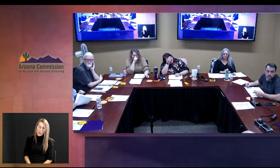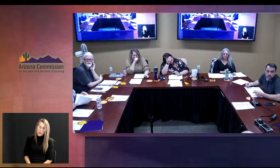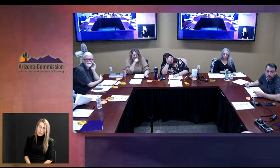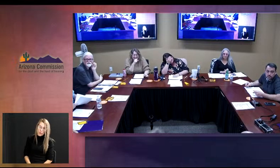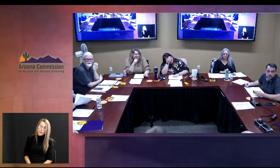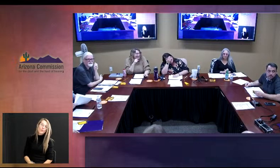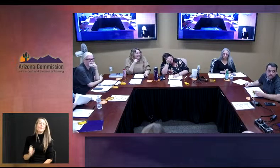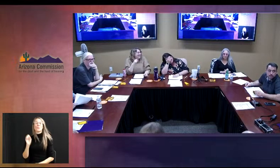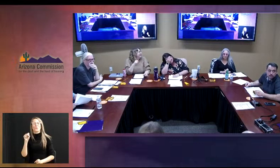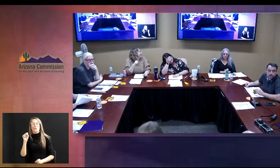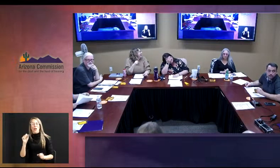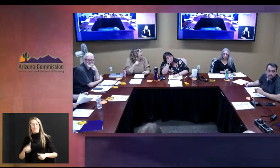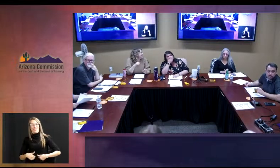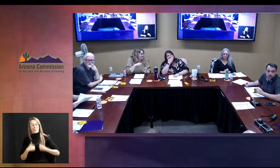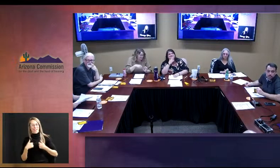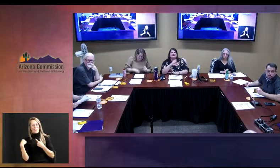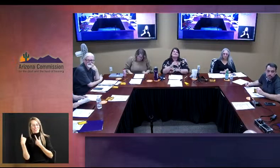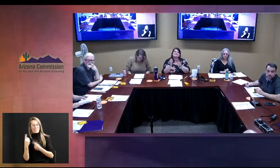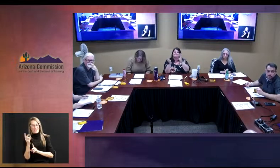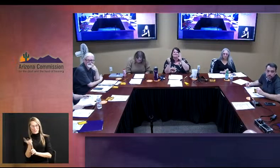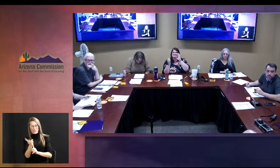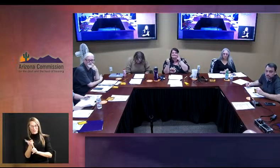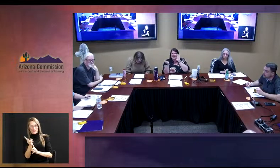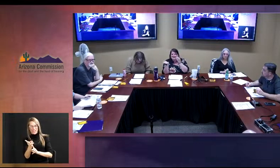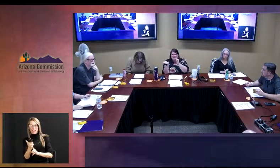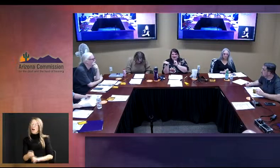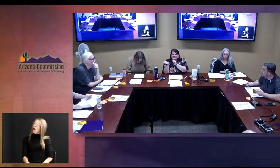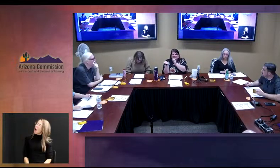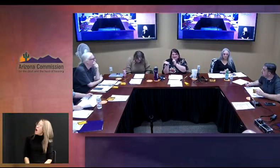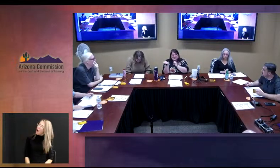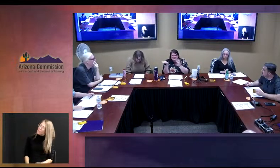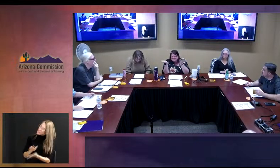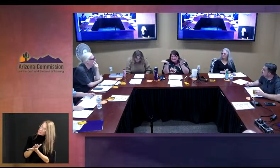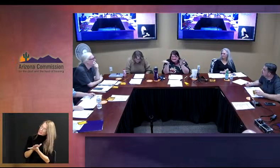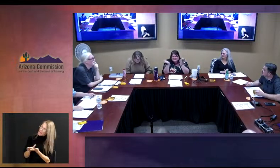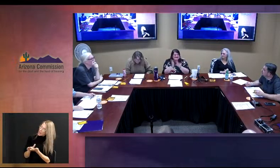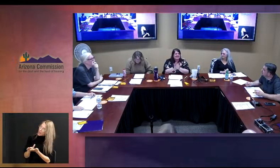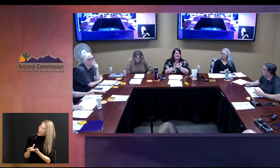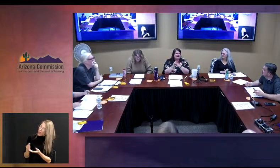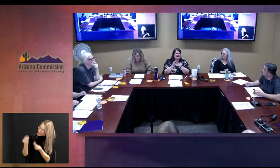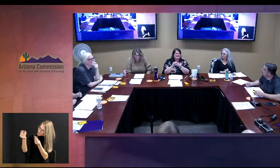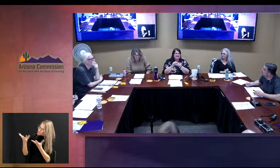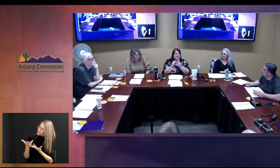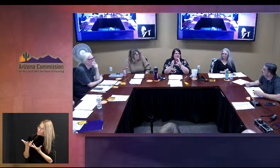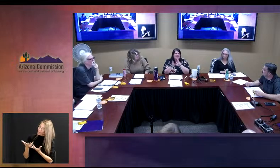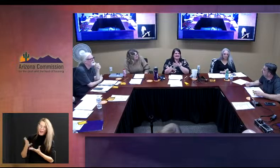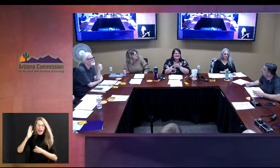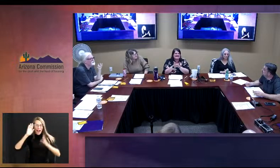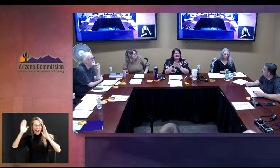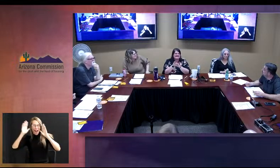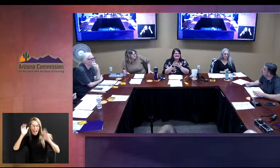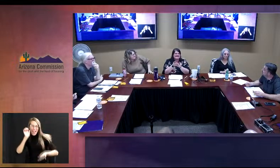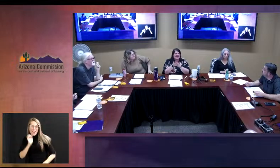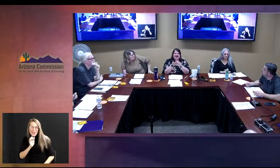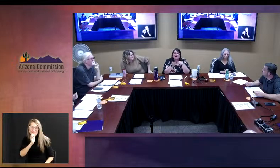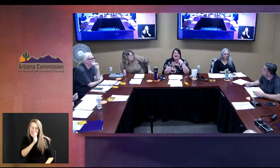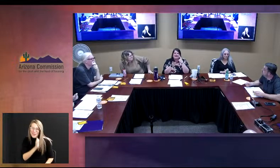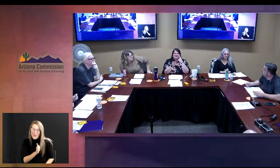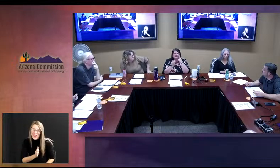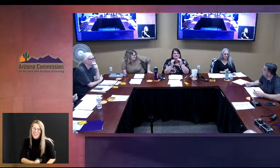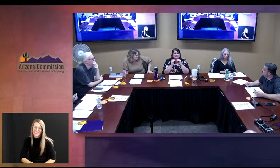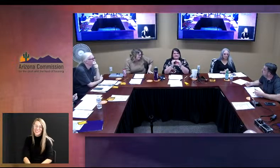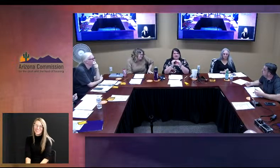Yes, we've been live for about 2 minutes. Be nice and give me a heads up. Hello, Arizona.